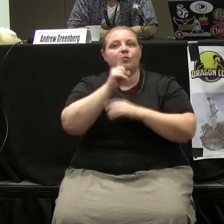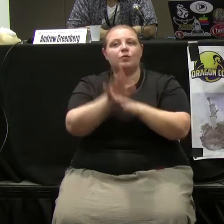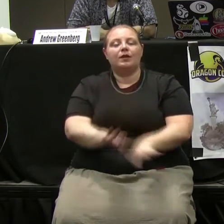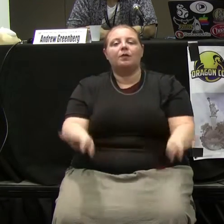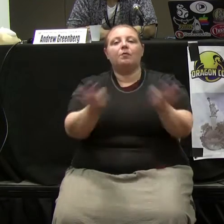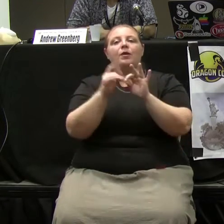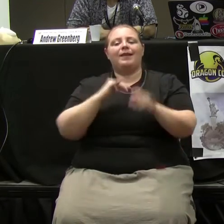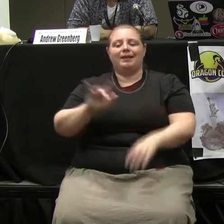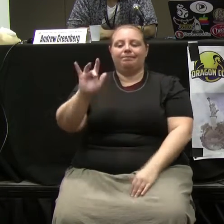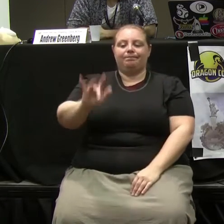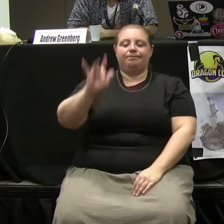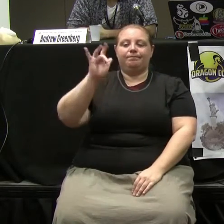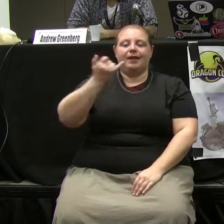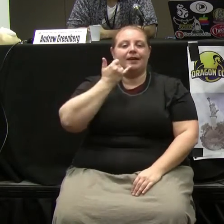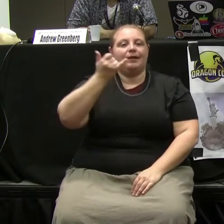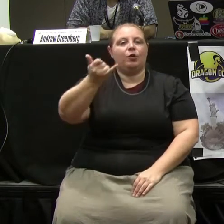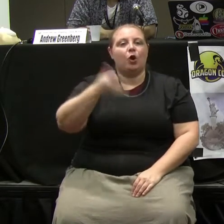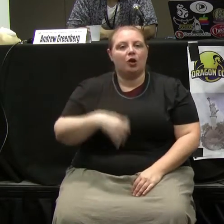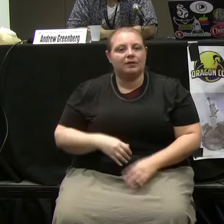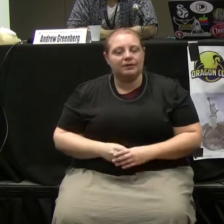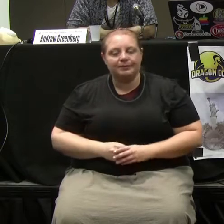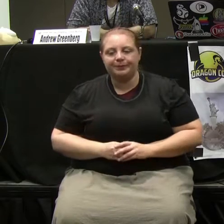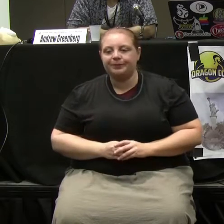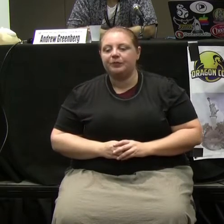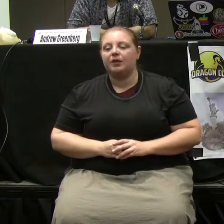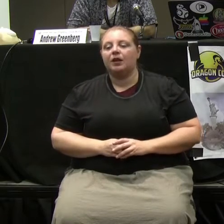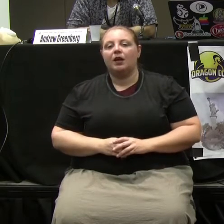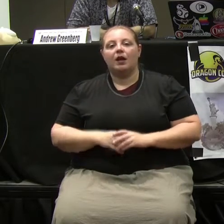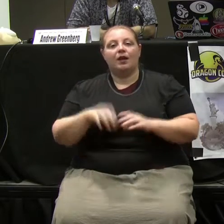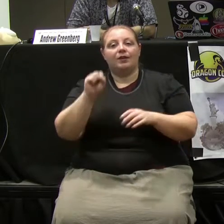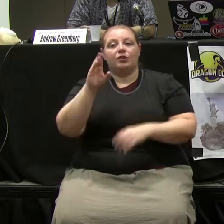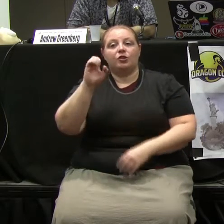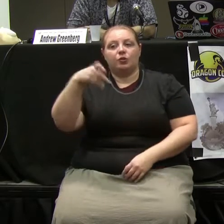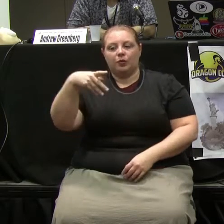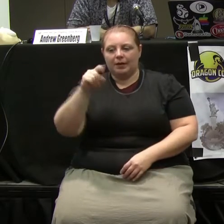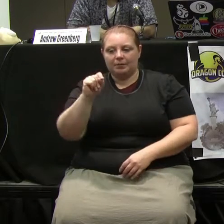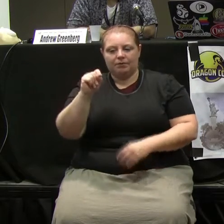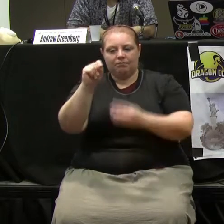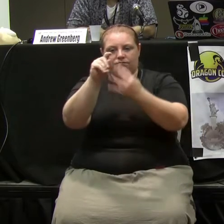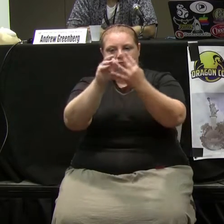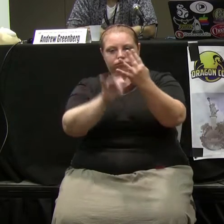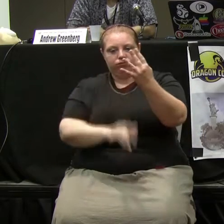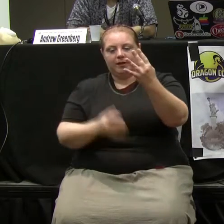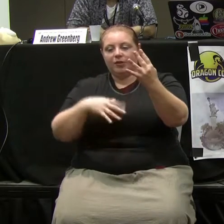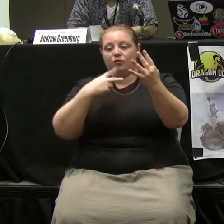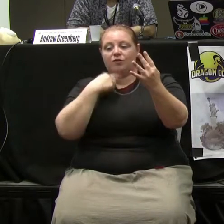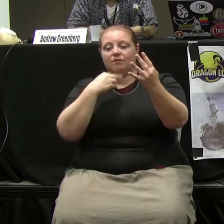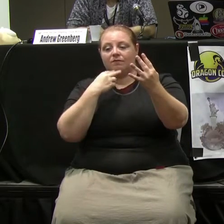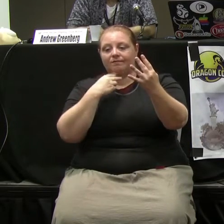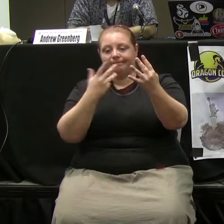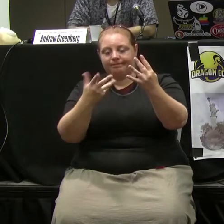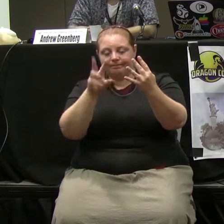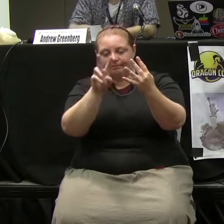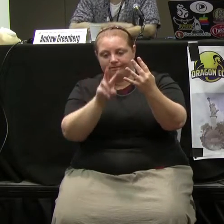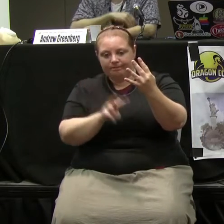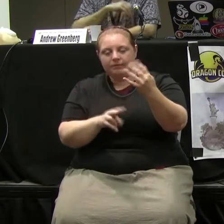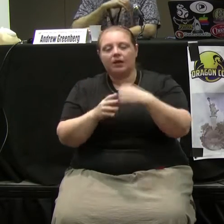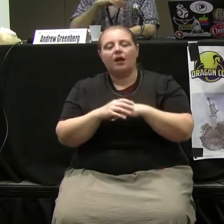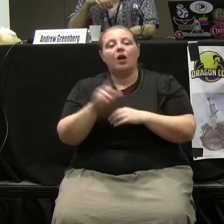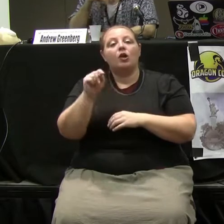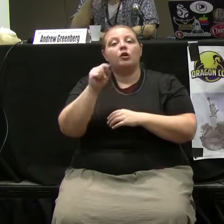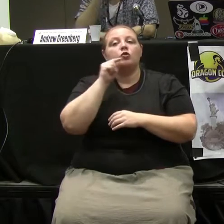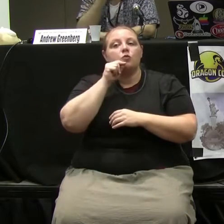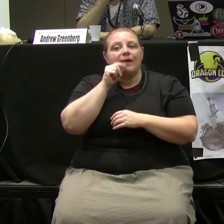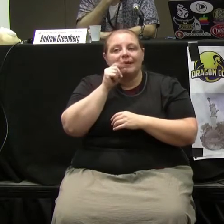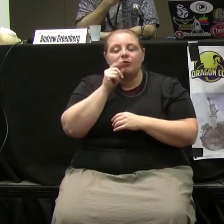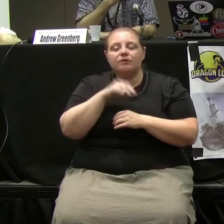people can just hit a button and it calls the legislator, gives you a script of what to say. We do Twitter campaigns, that helps. But, you know, that's